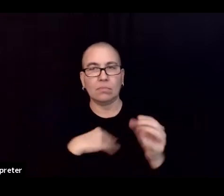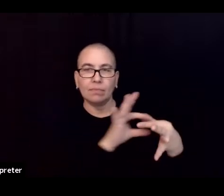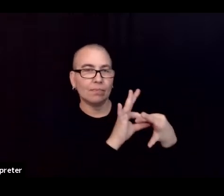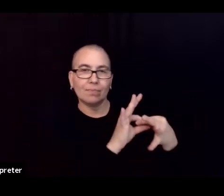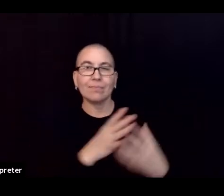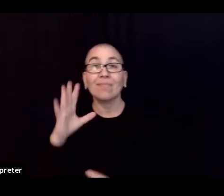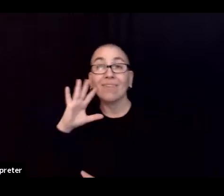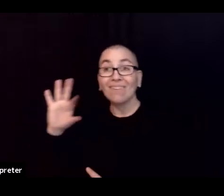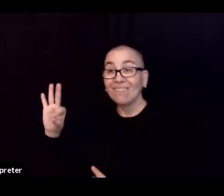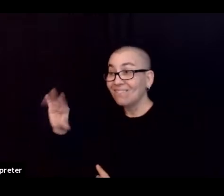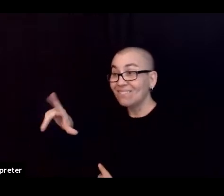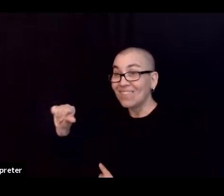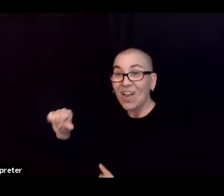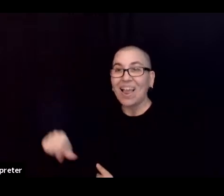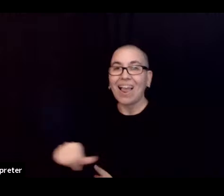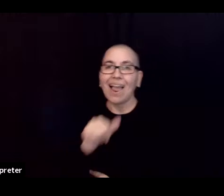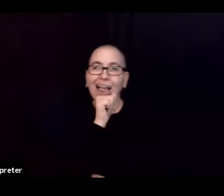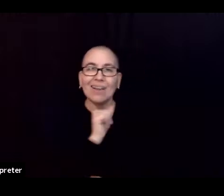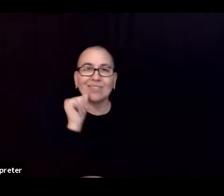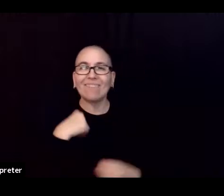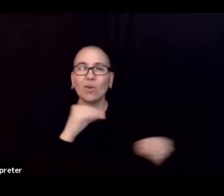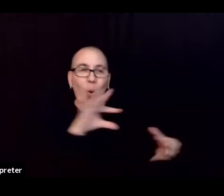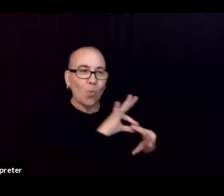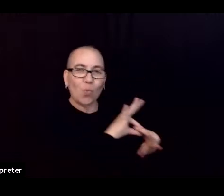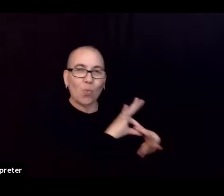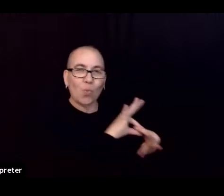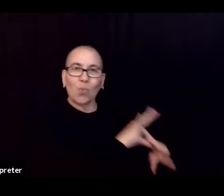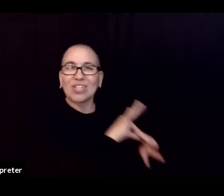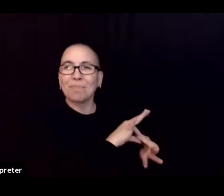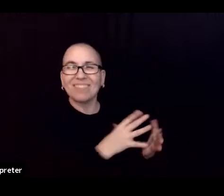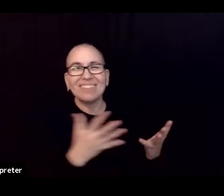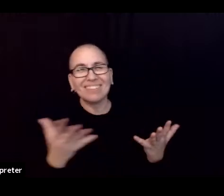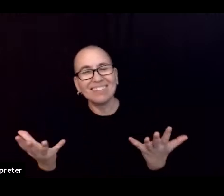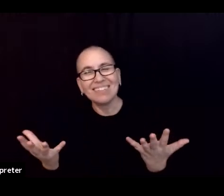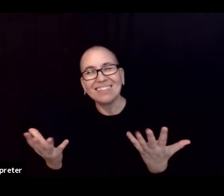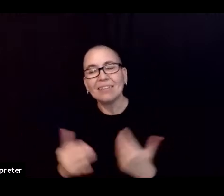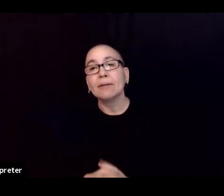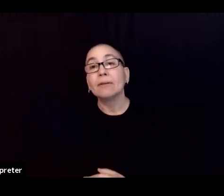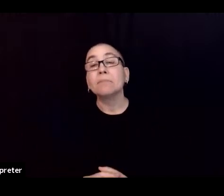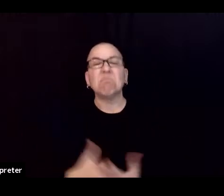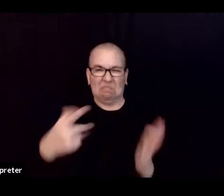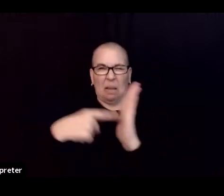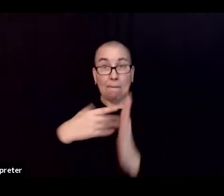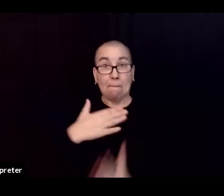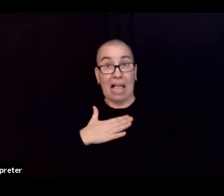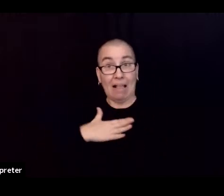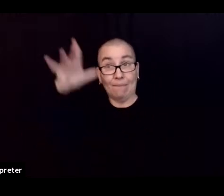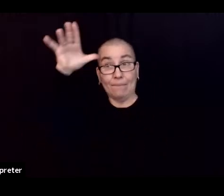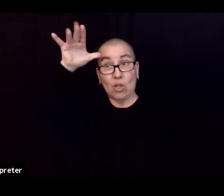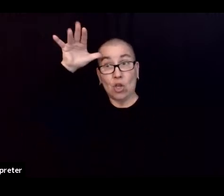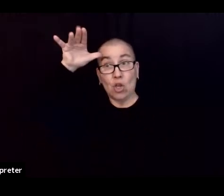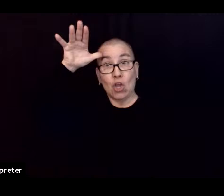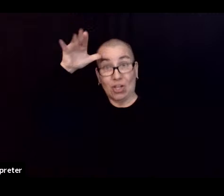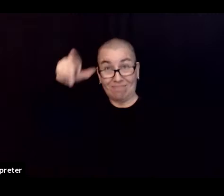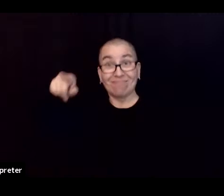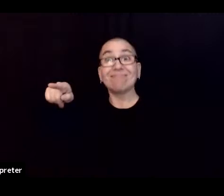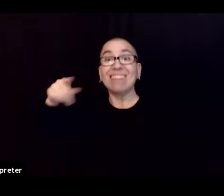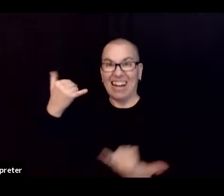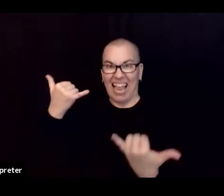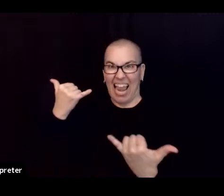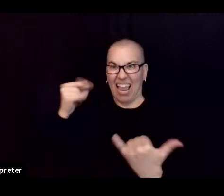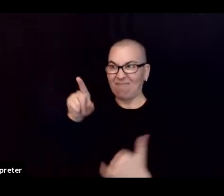that there are additional folks who've been I know my dad is one of them who've been vaccinated out of state, but won't show up on our numbers at this